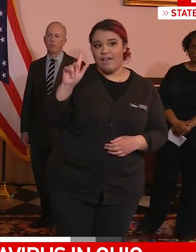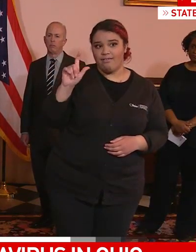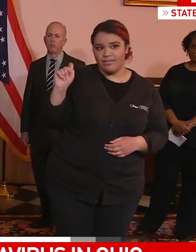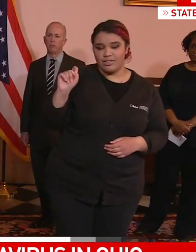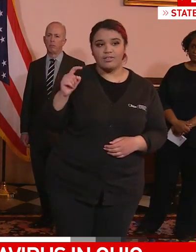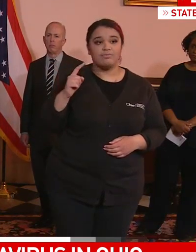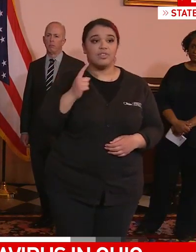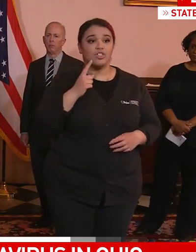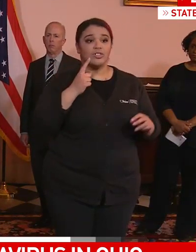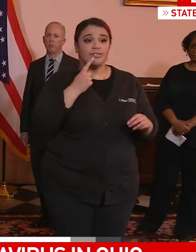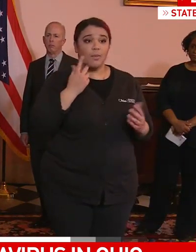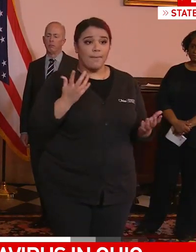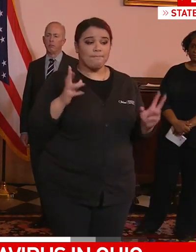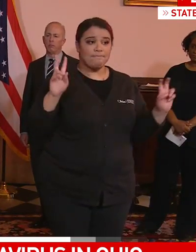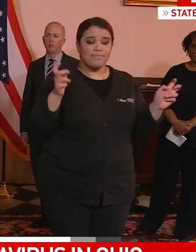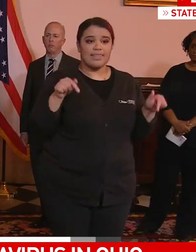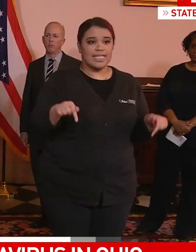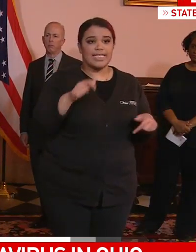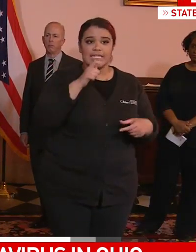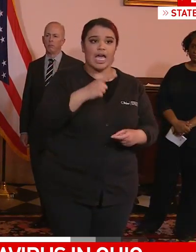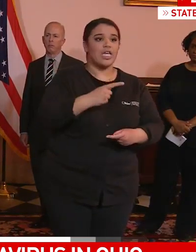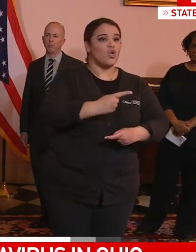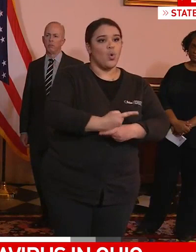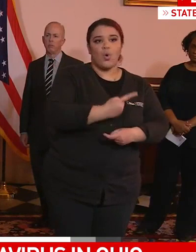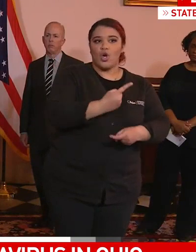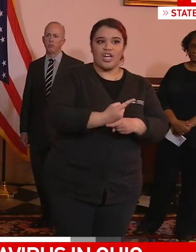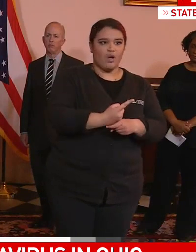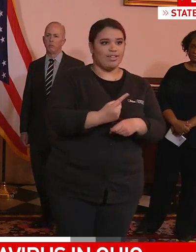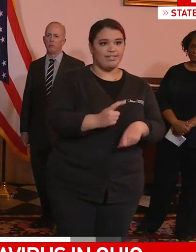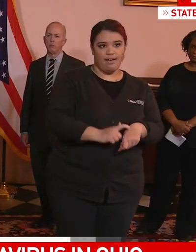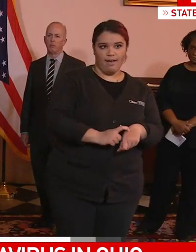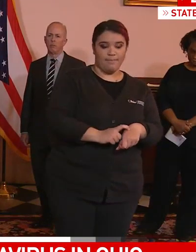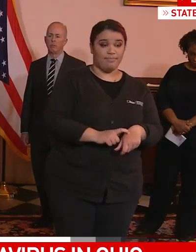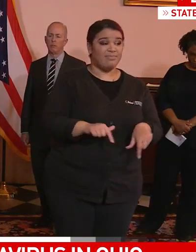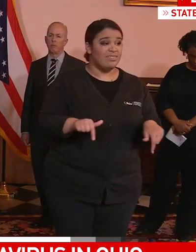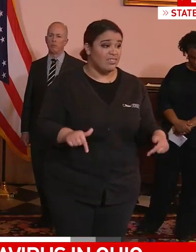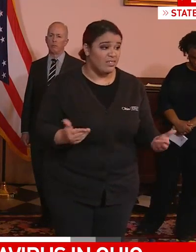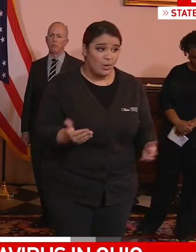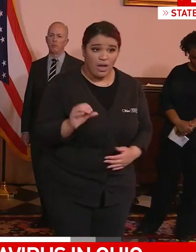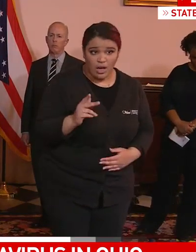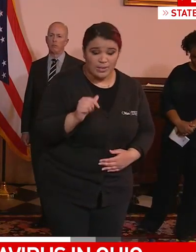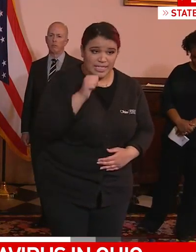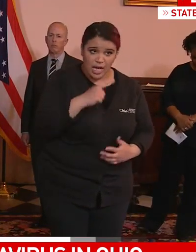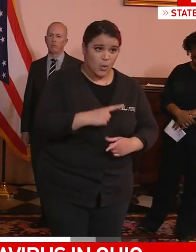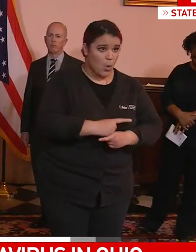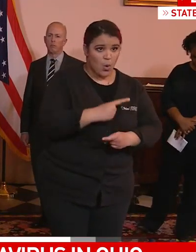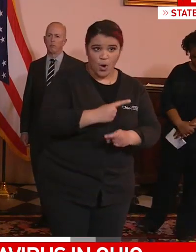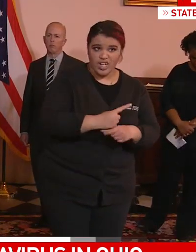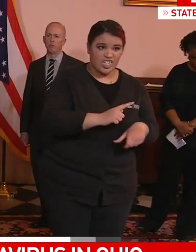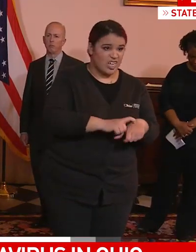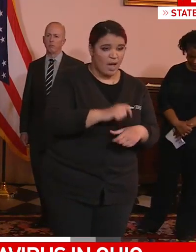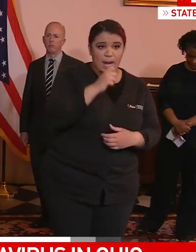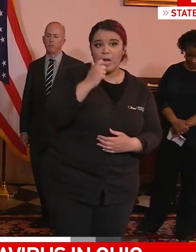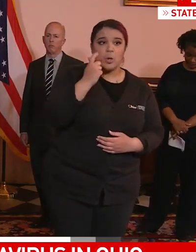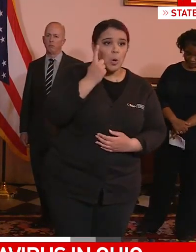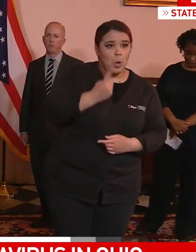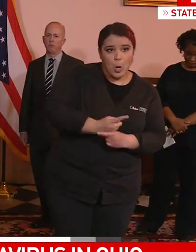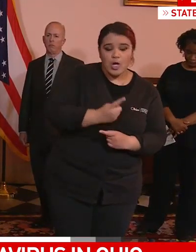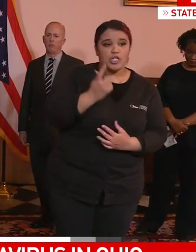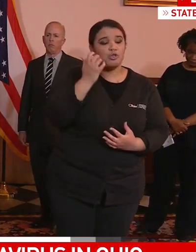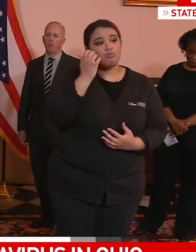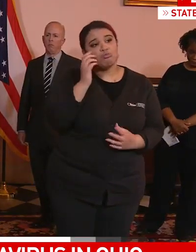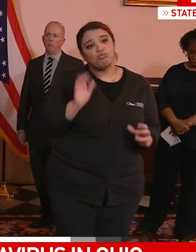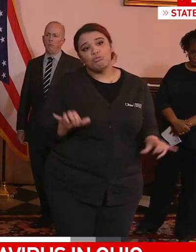no ordinary time. This is no ordinary time in Ohio. This is no ordinary time in the United States. And